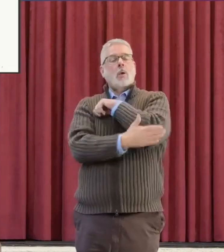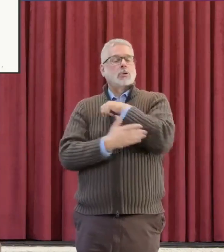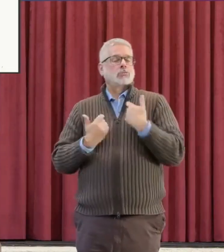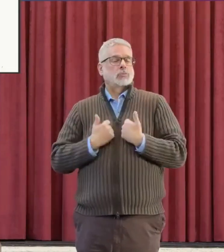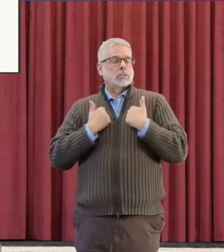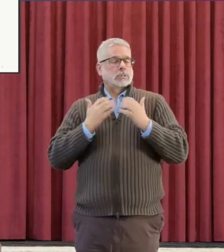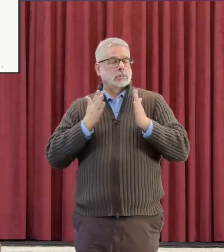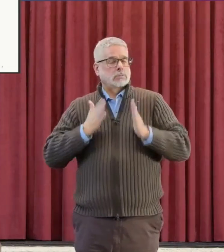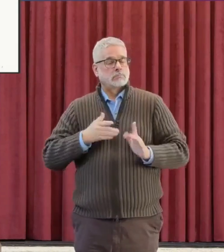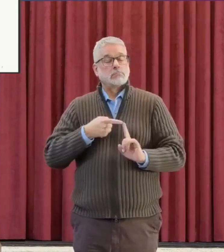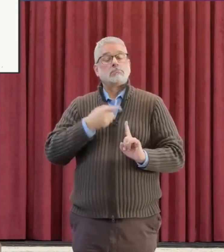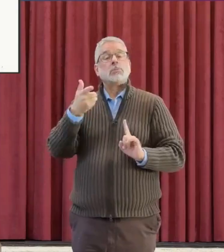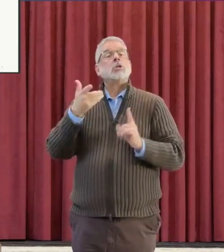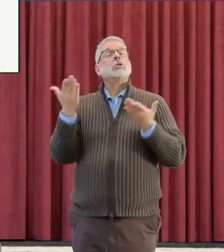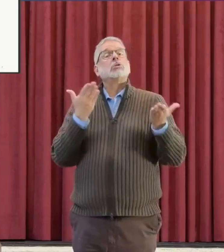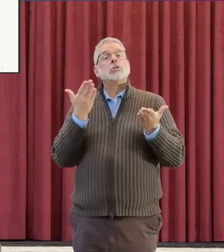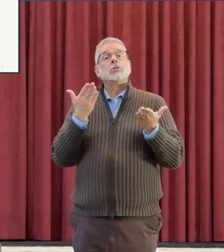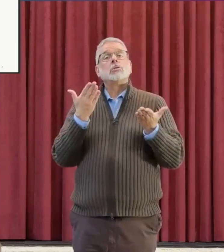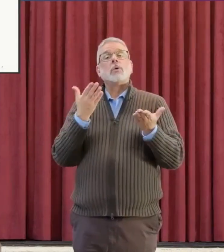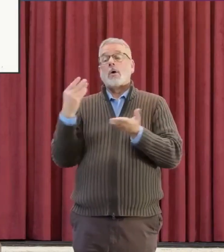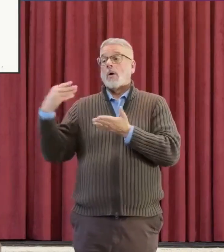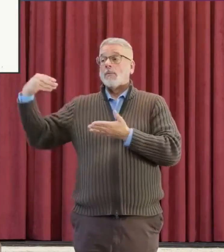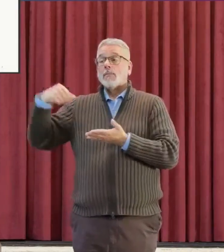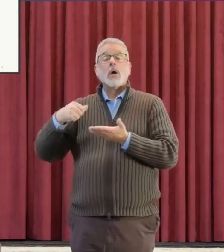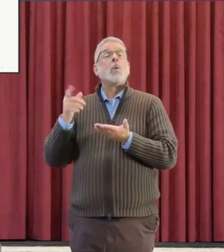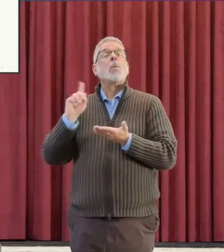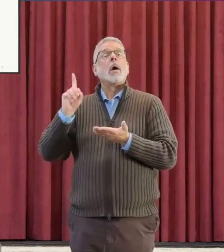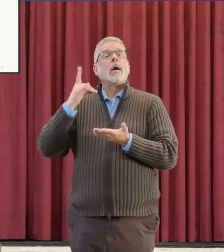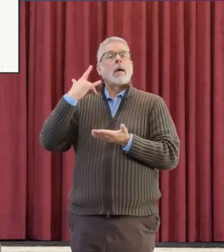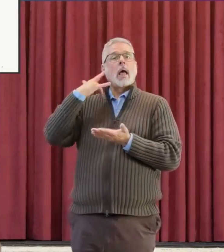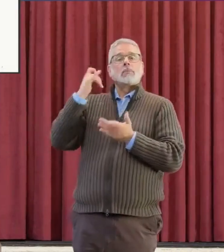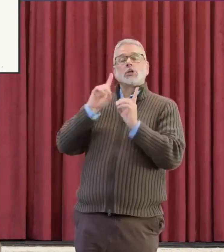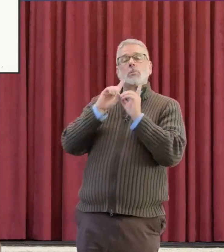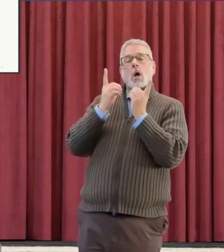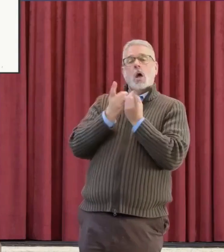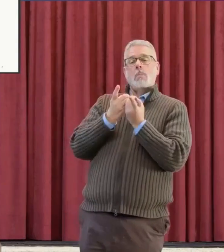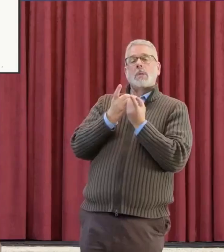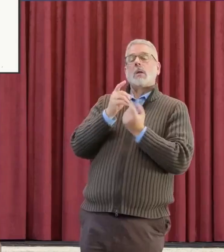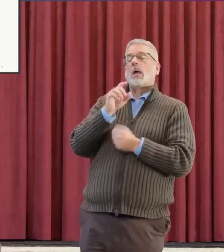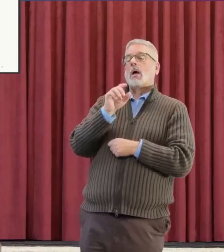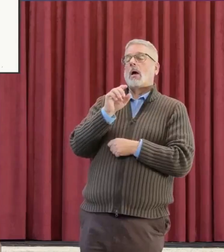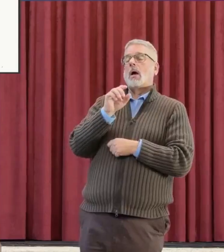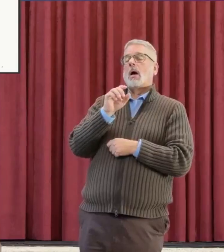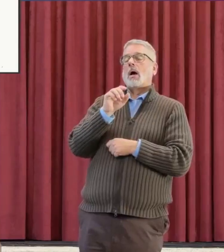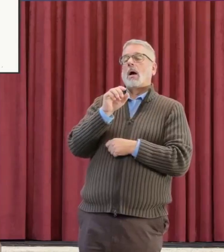residents. Our services are funded by California Department of